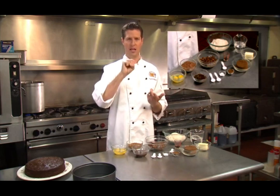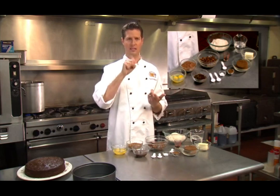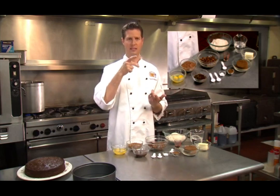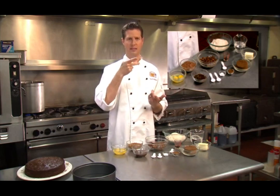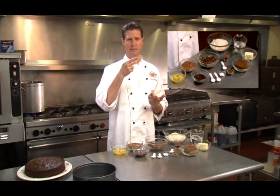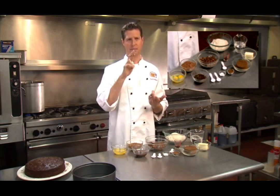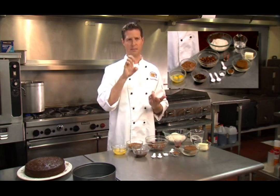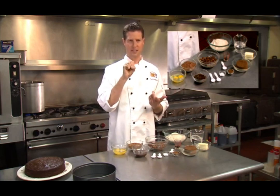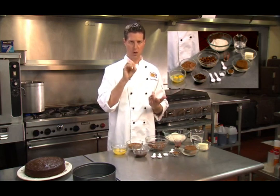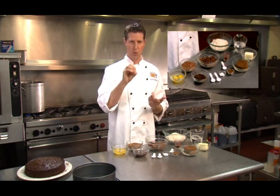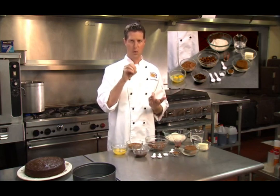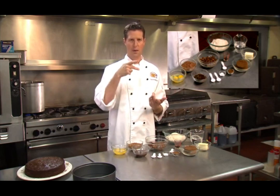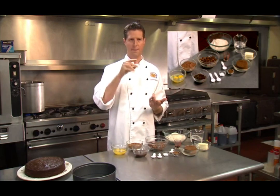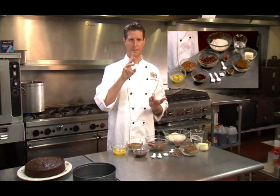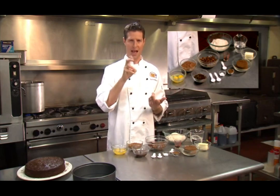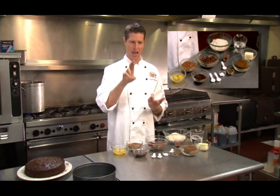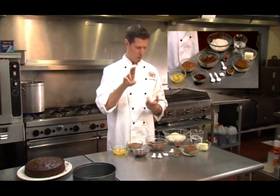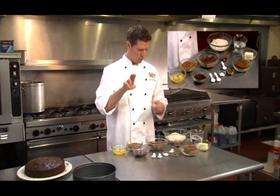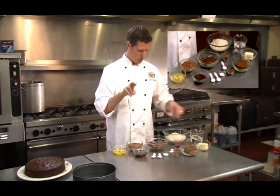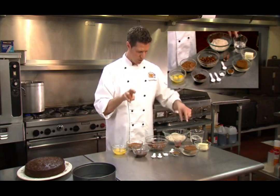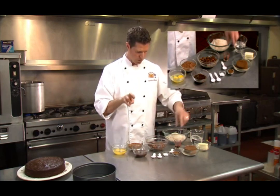with espresso powder,